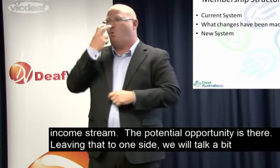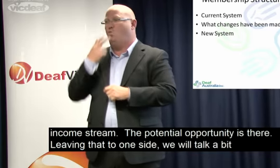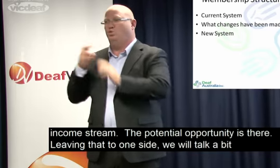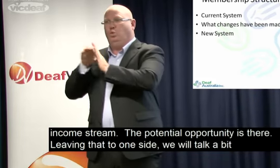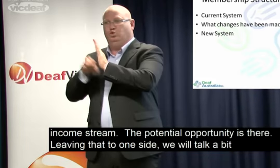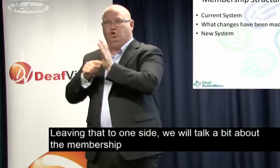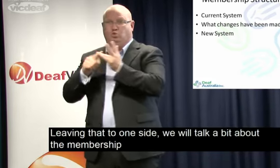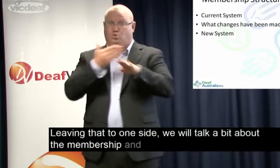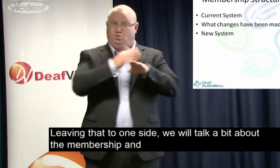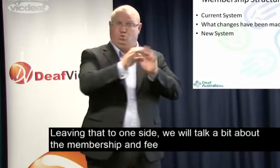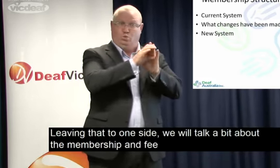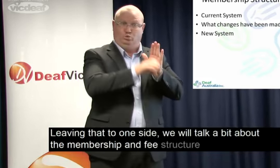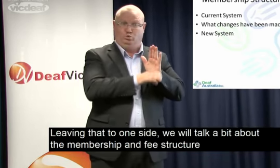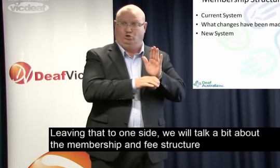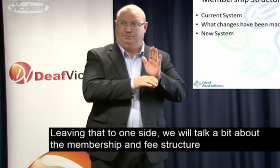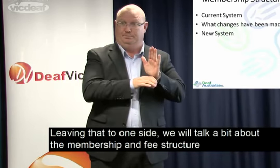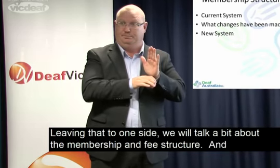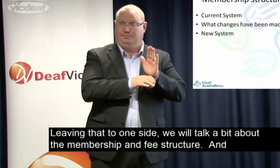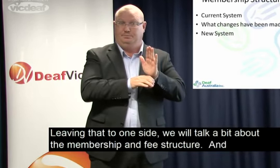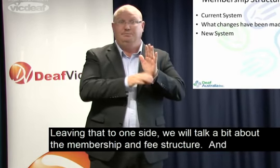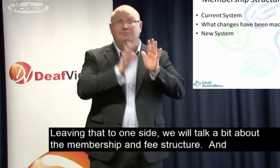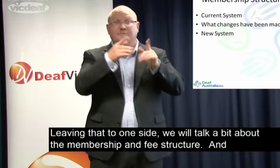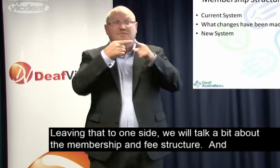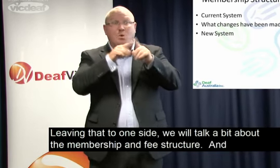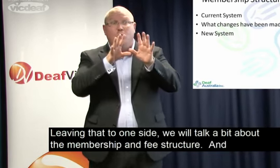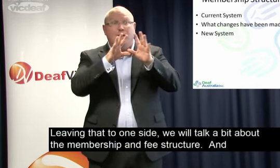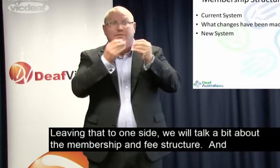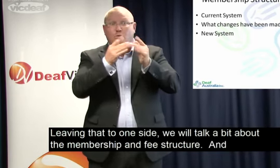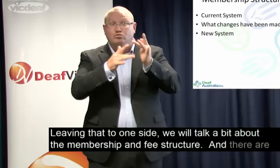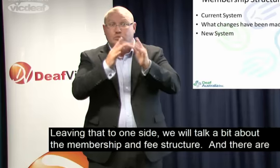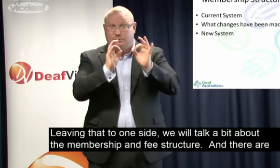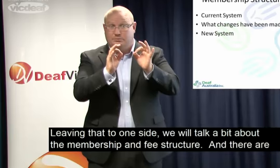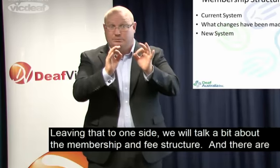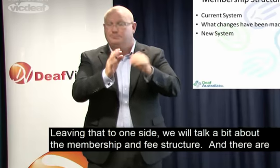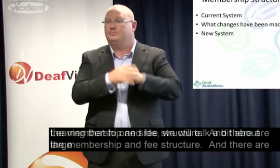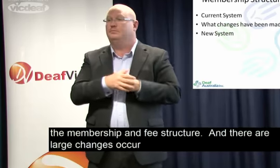And there are large changes occurring here in the new constitution compared to the old constitution.